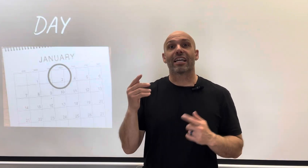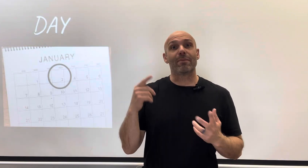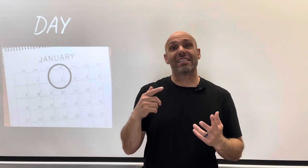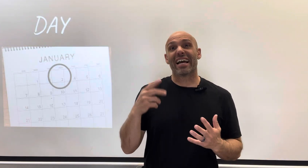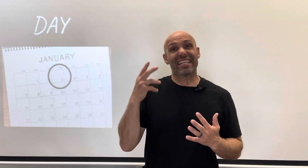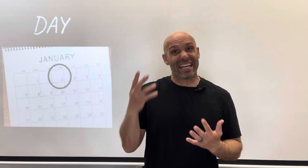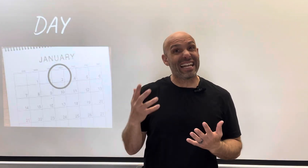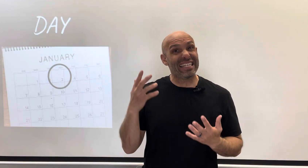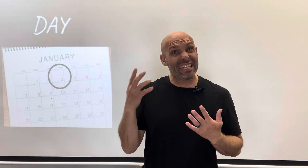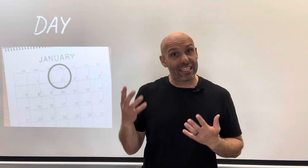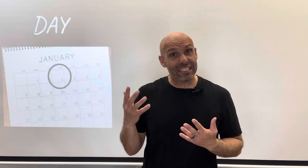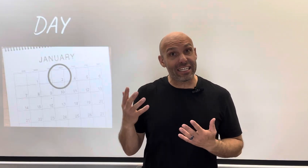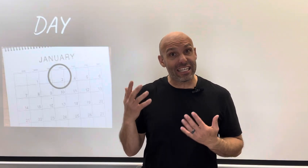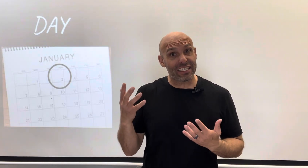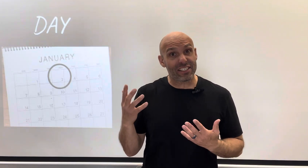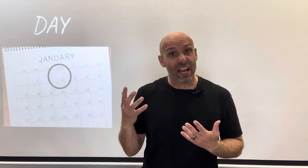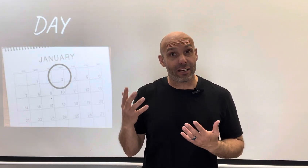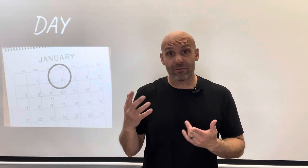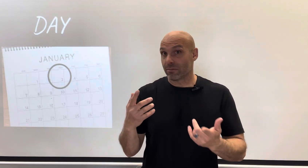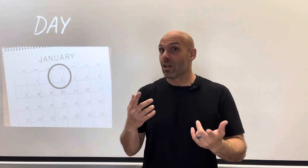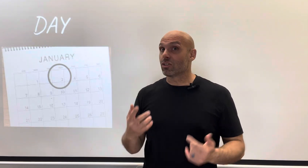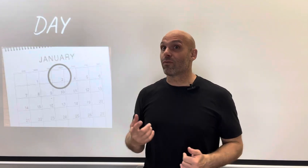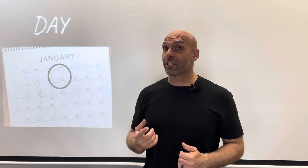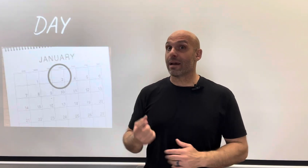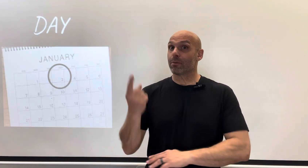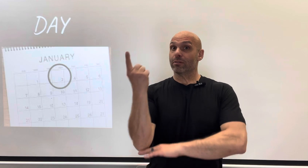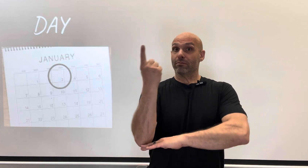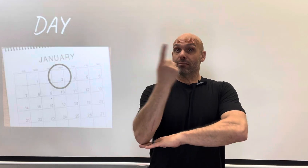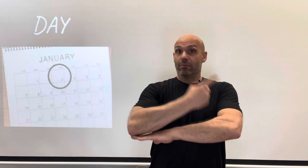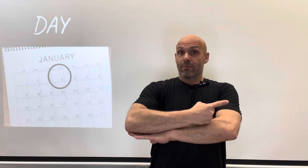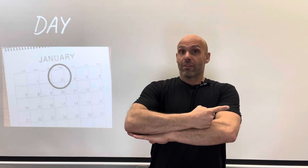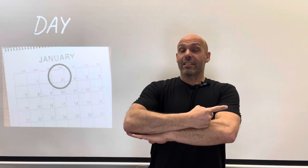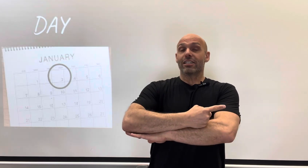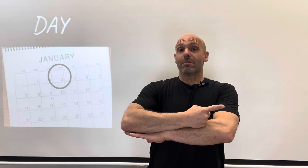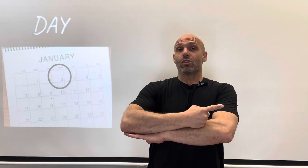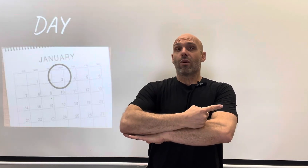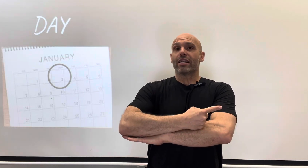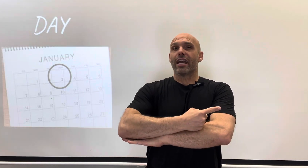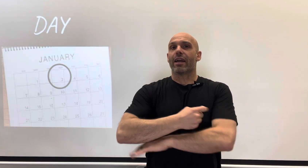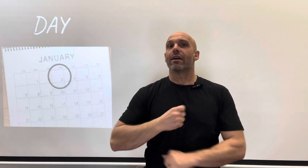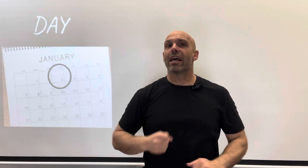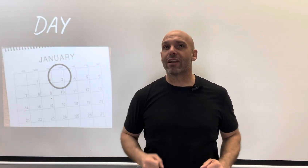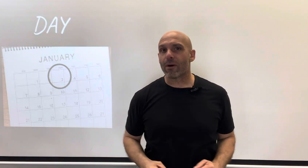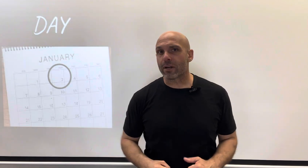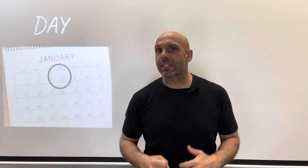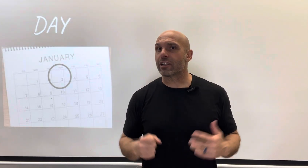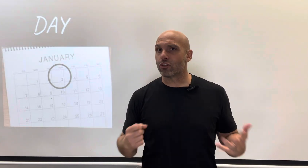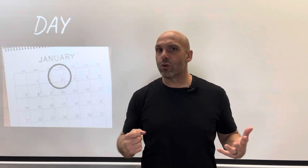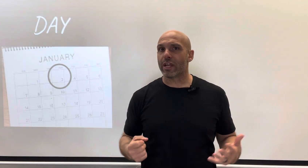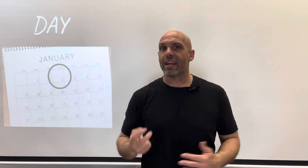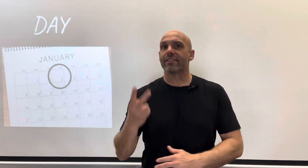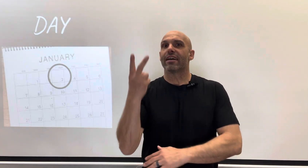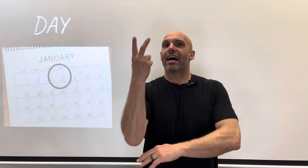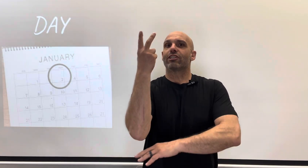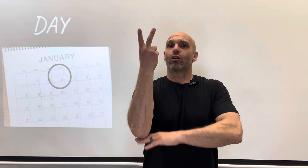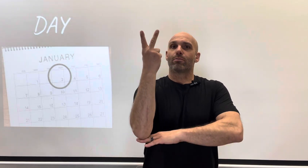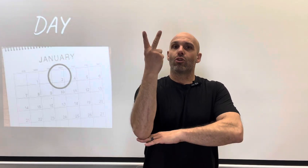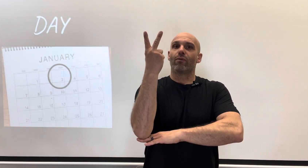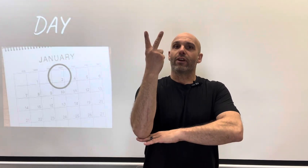be signed in the sign. So for example, this means 1 day. And if I want to sign 2 days, I just hold 2